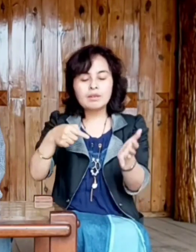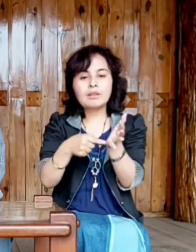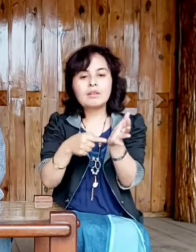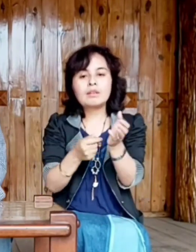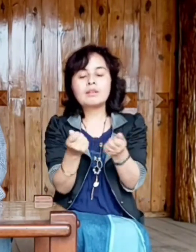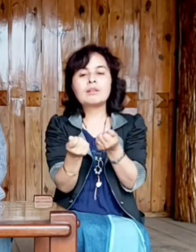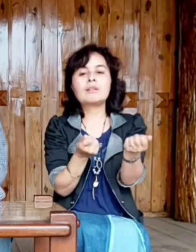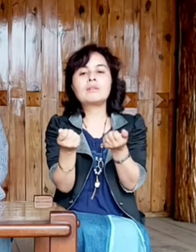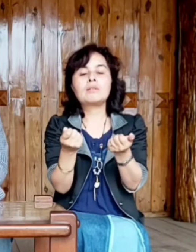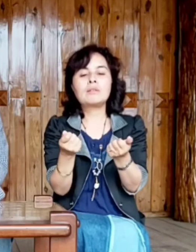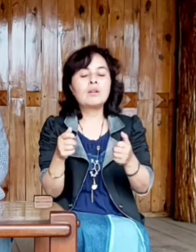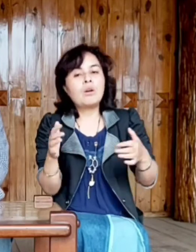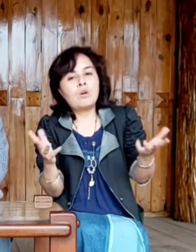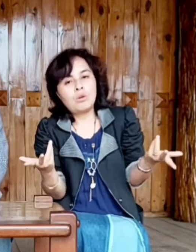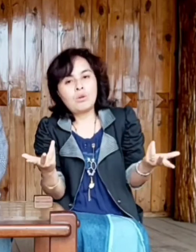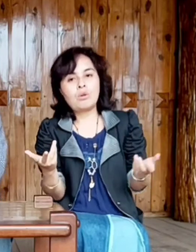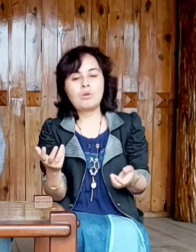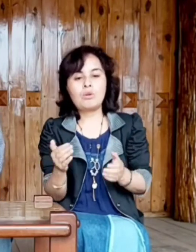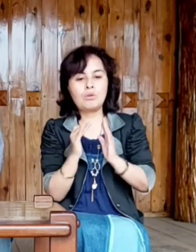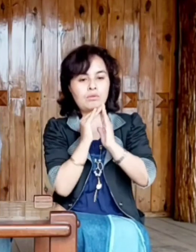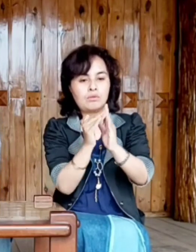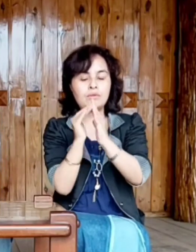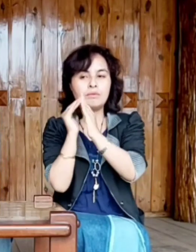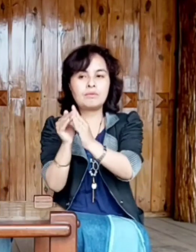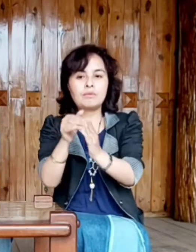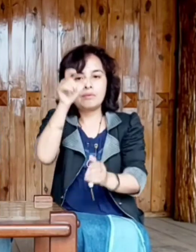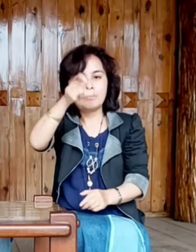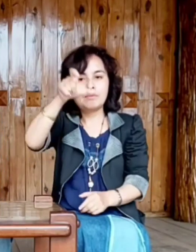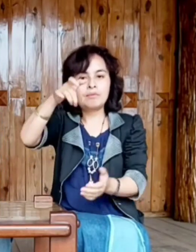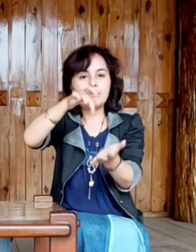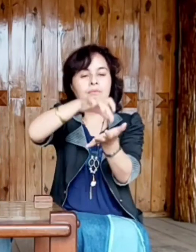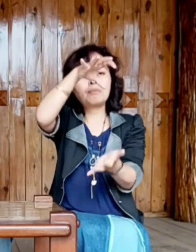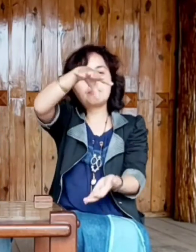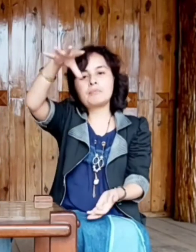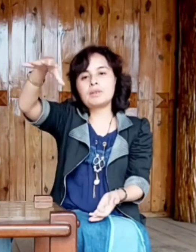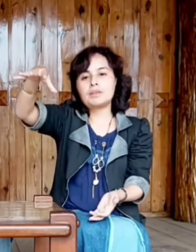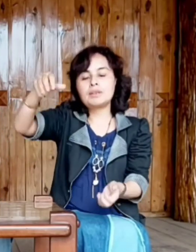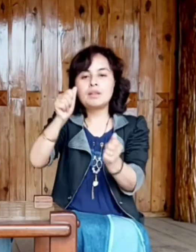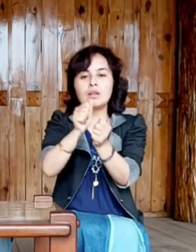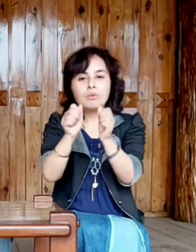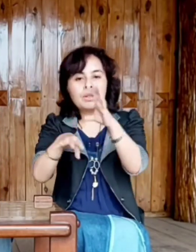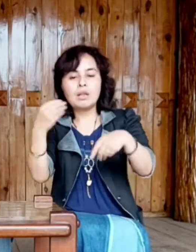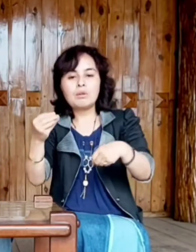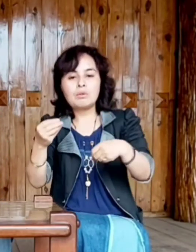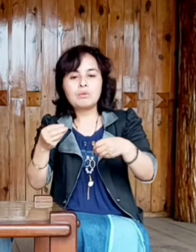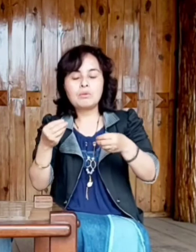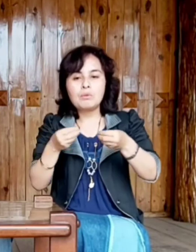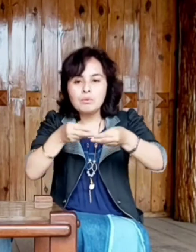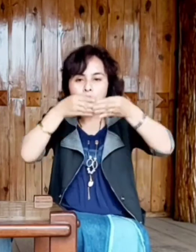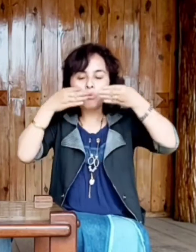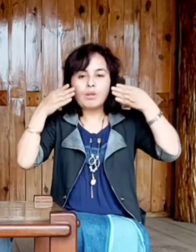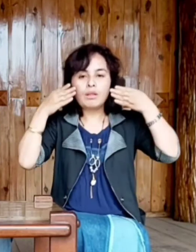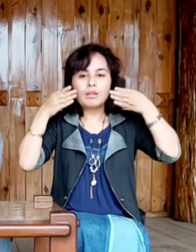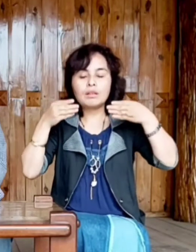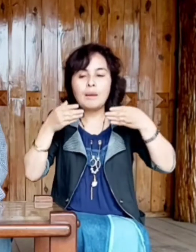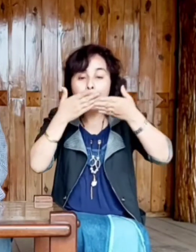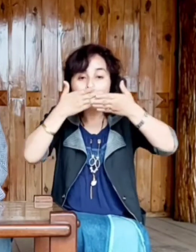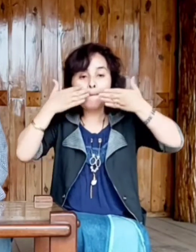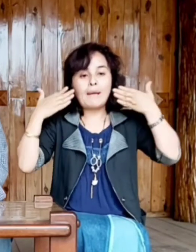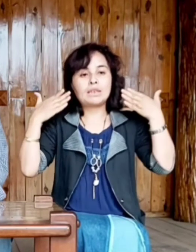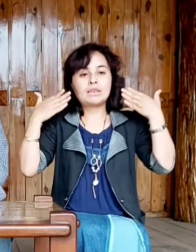transports or visit public places without wearing